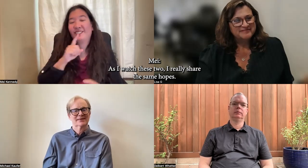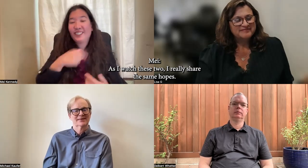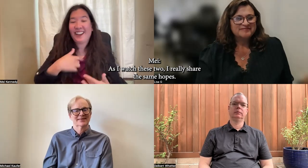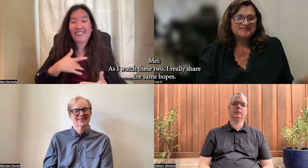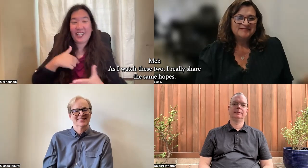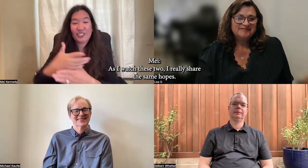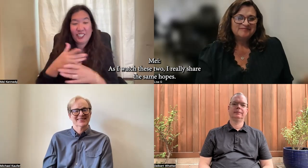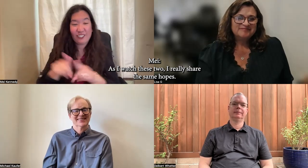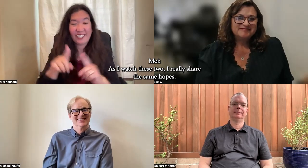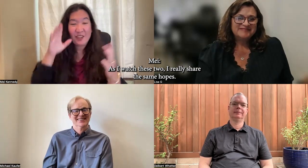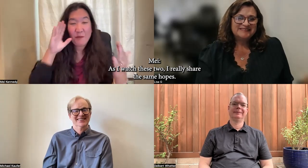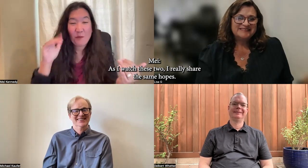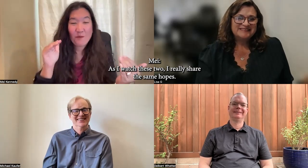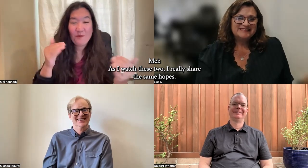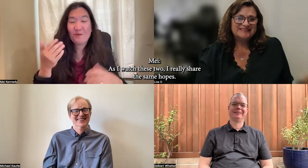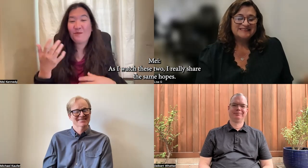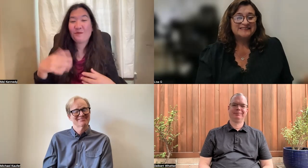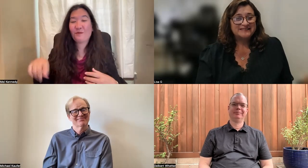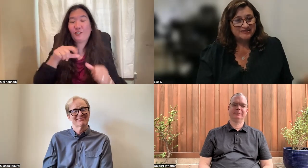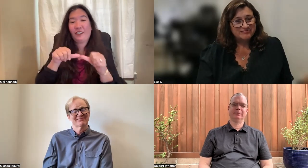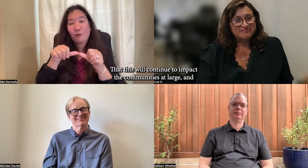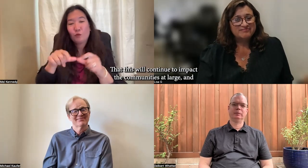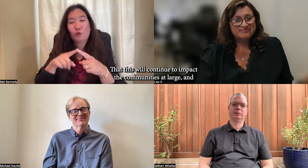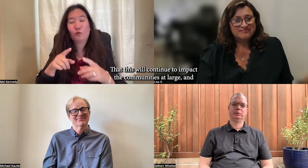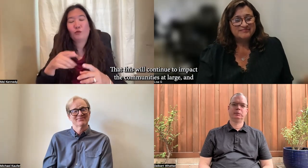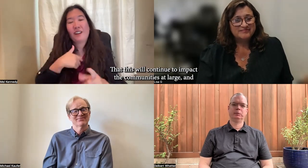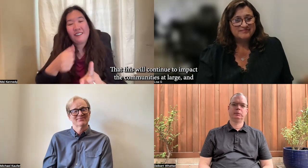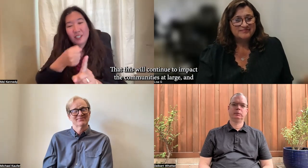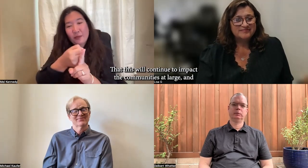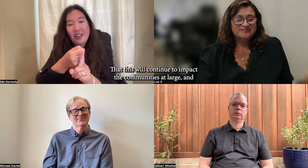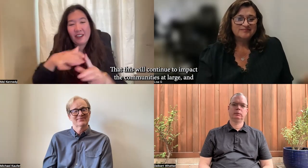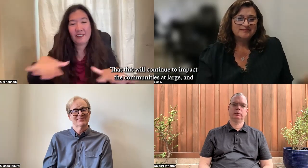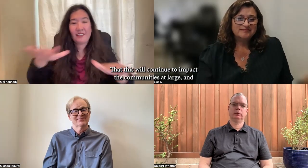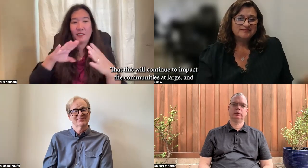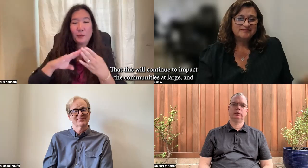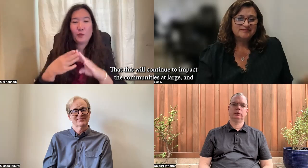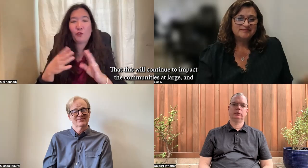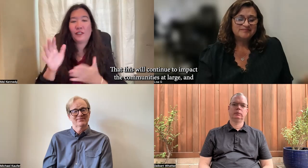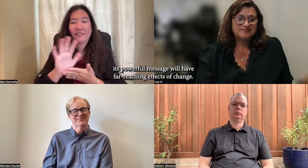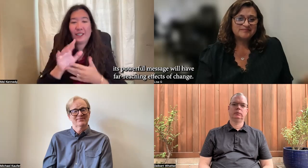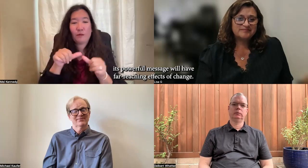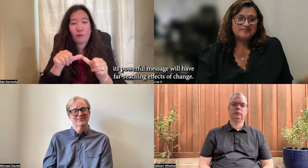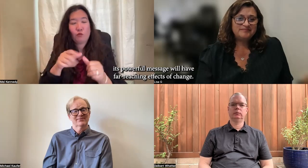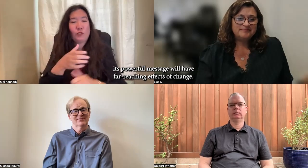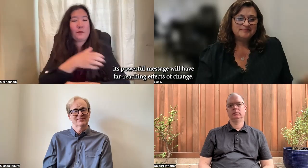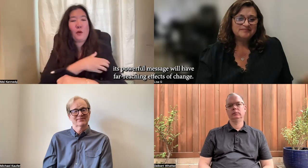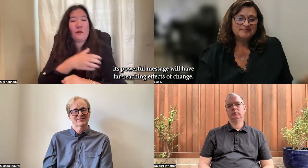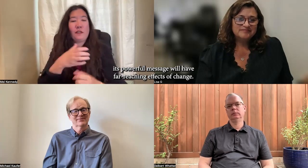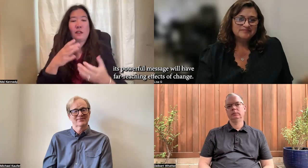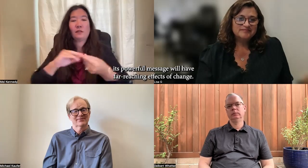As I watch these two, I really share the same hopes that this will continue to impact the communities at large, and its powerful message